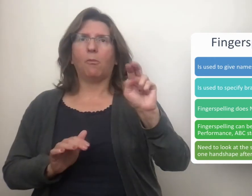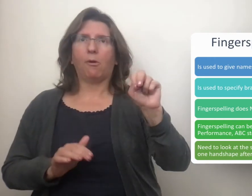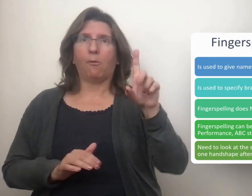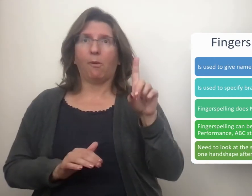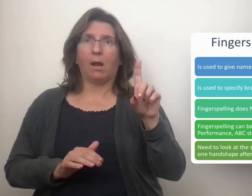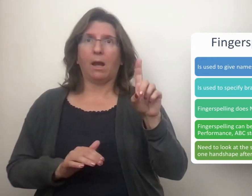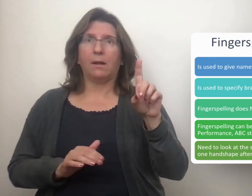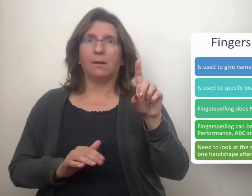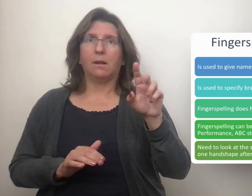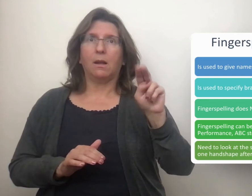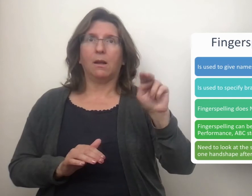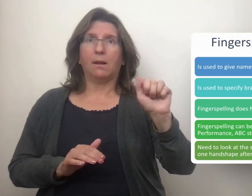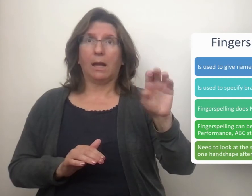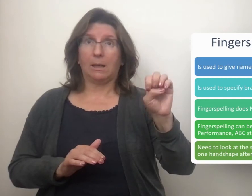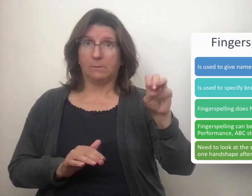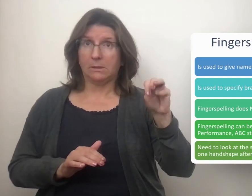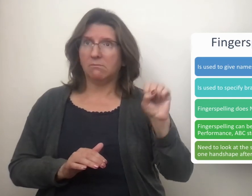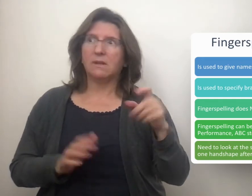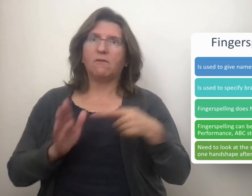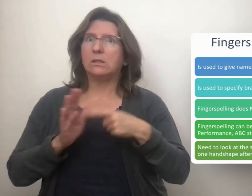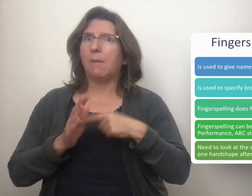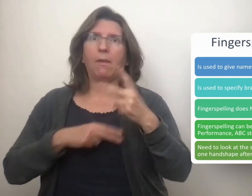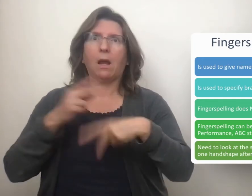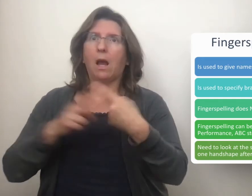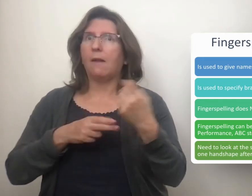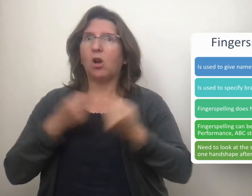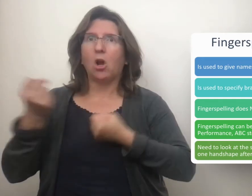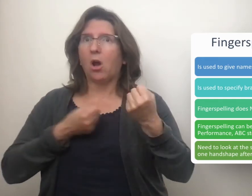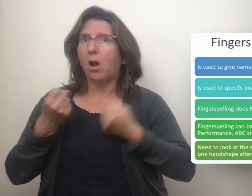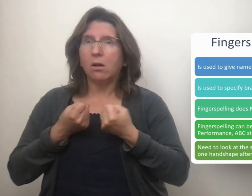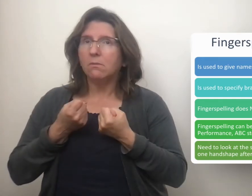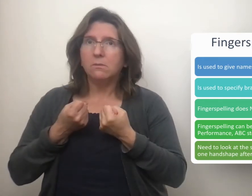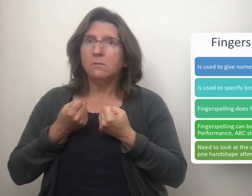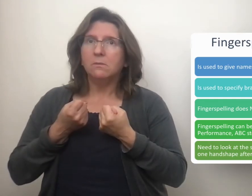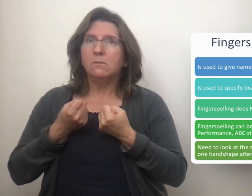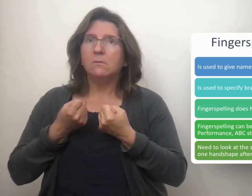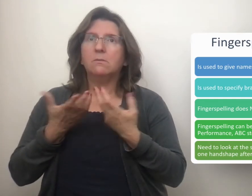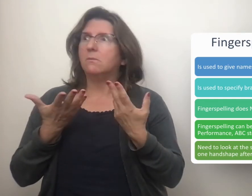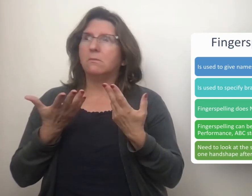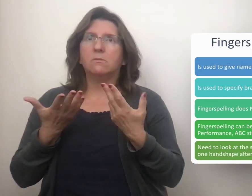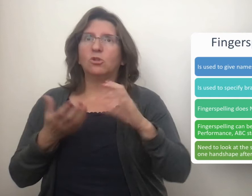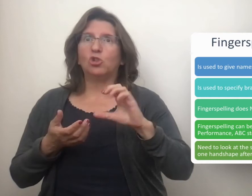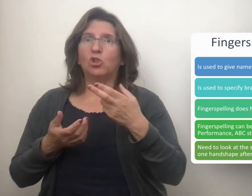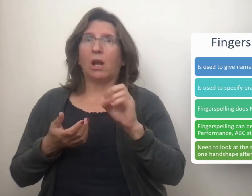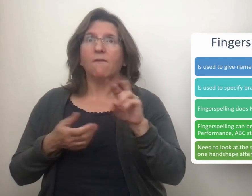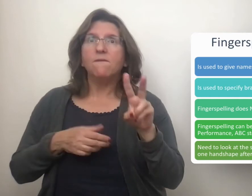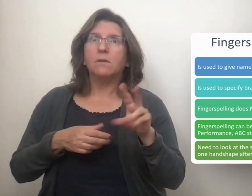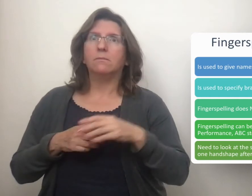or places, to specify brand names, for example, to identify cars like